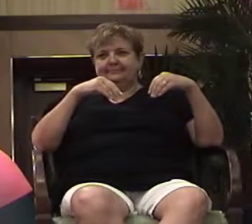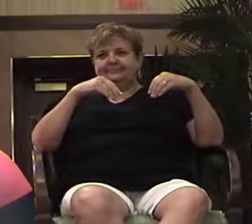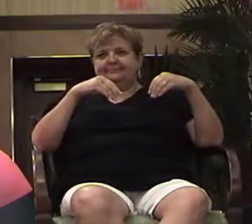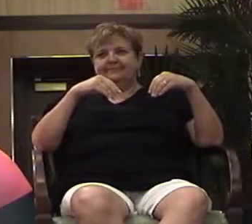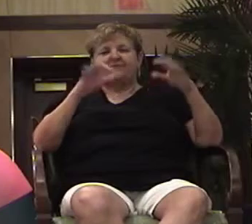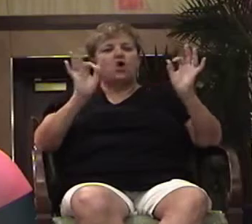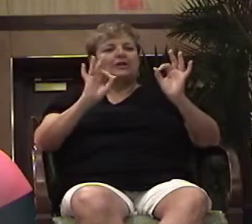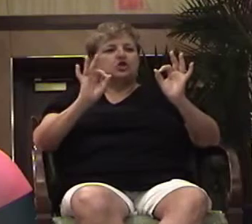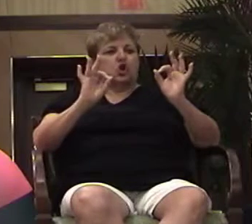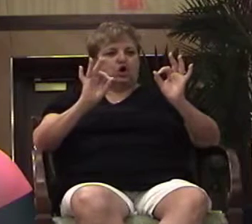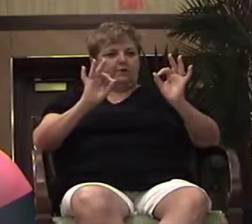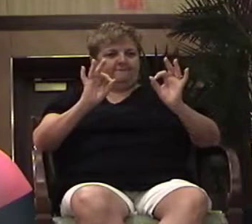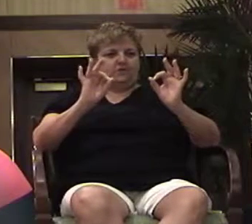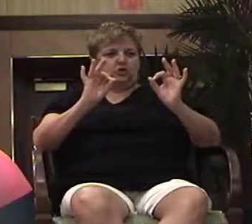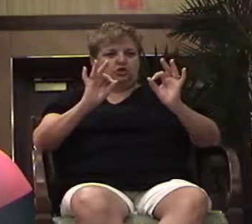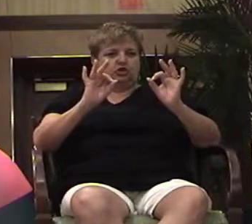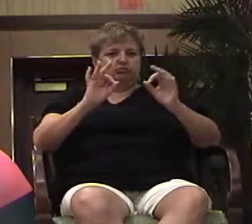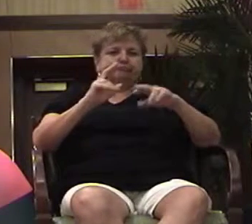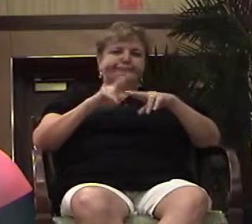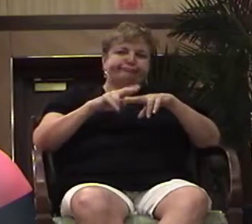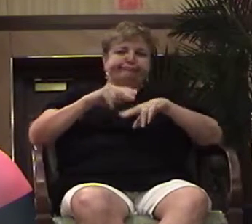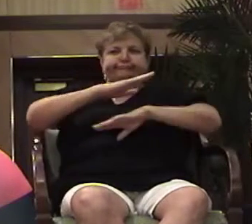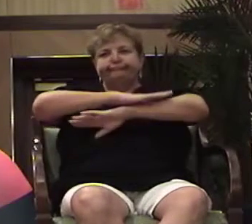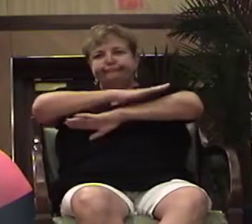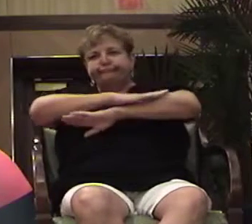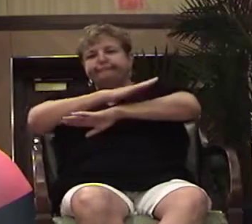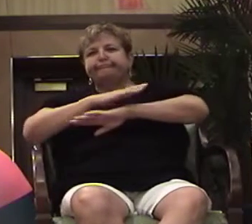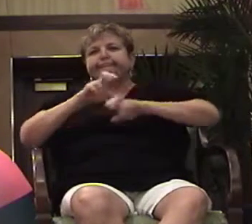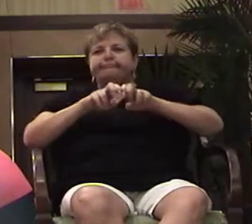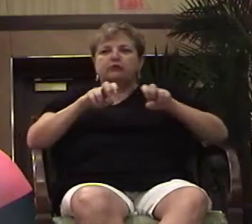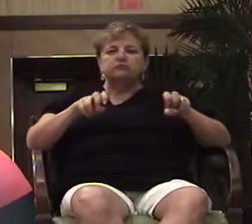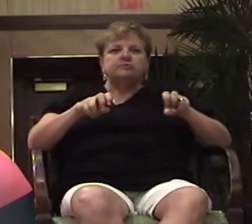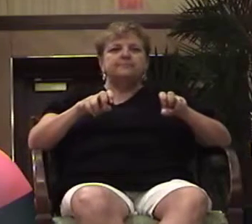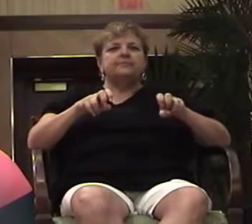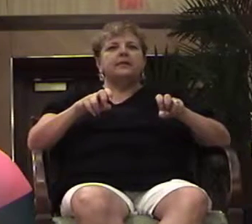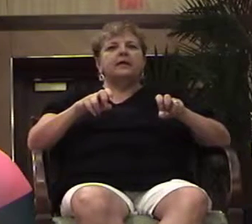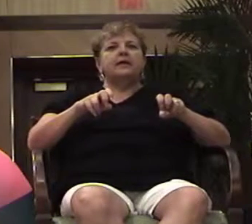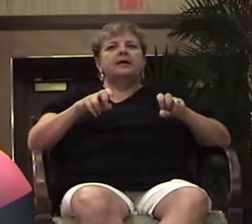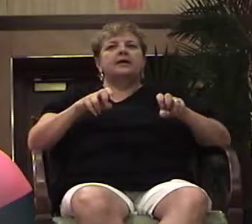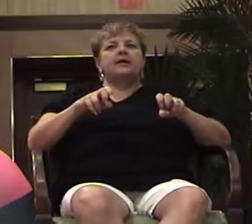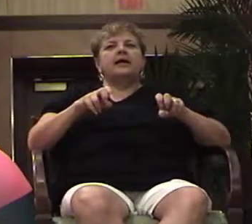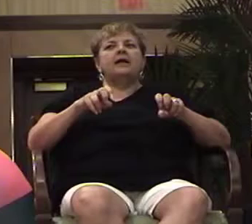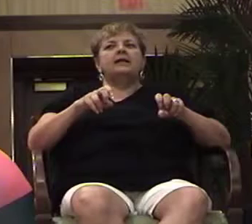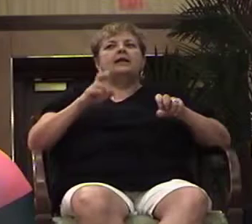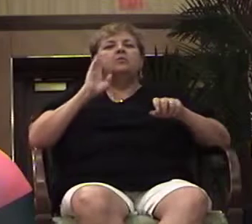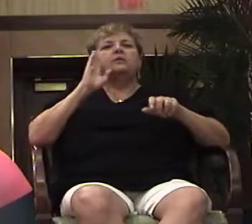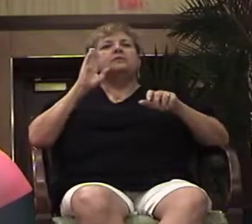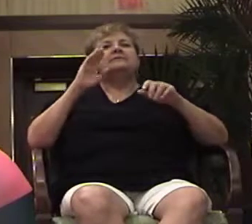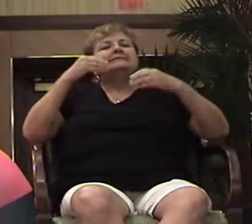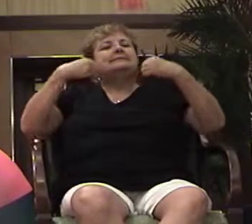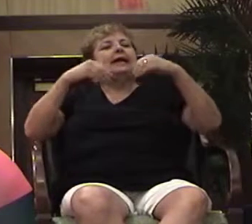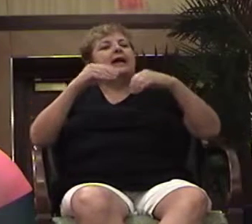furniture. And he went into the coal mines and sold the coal miners furniture, you